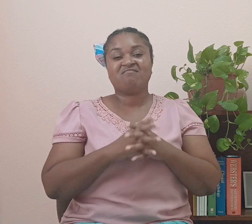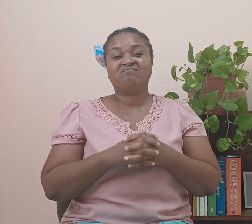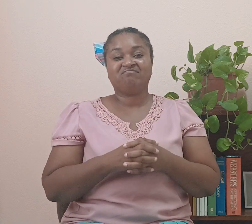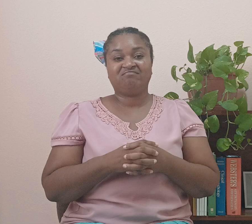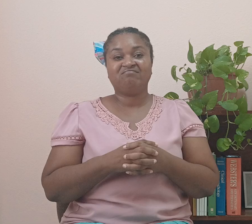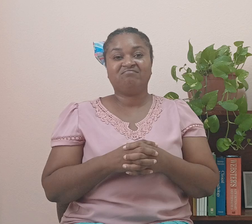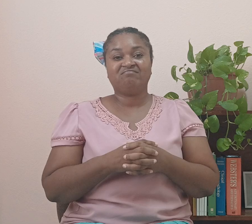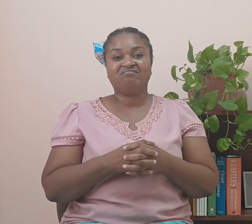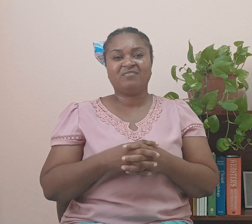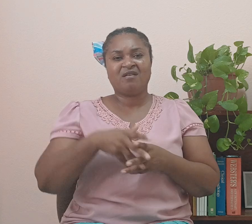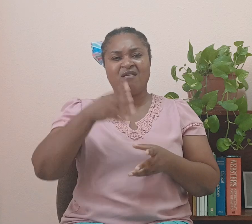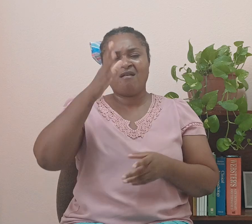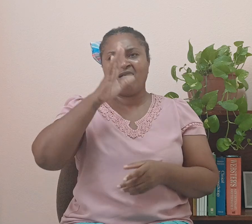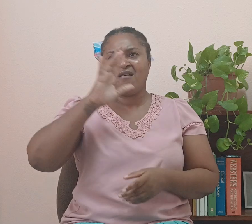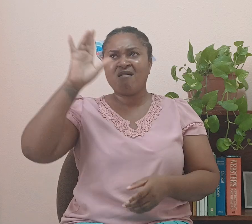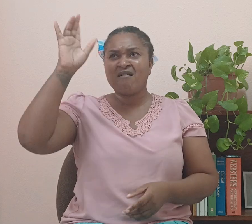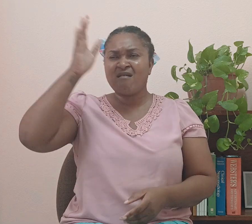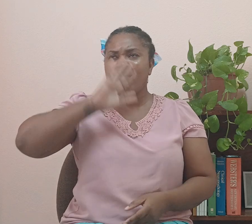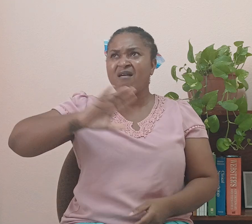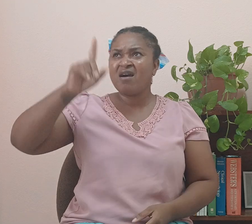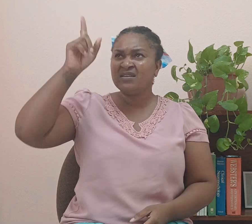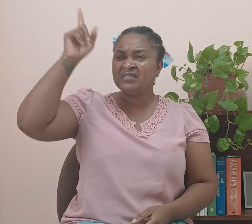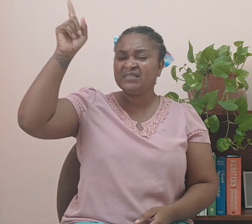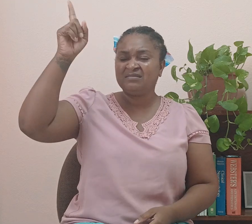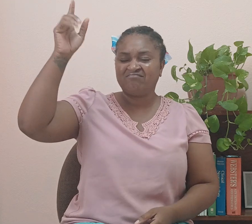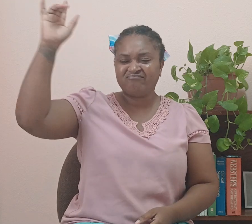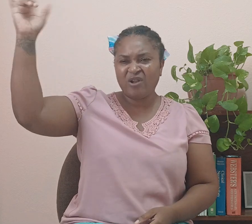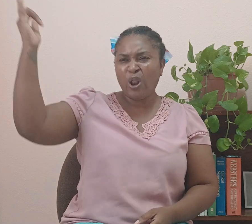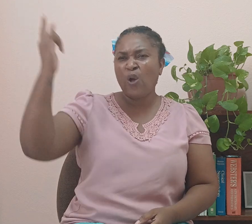God loves me and cares for me.